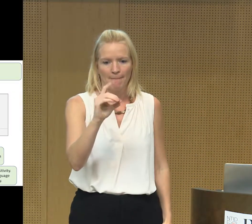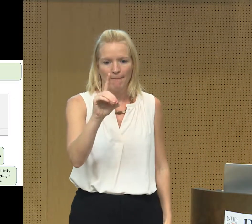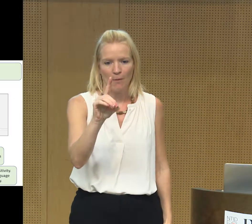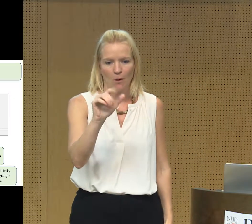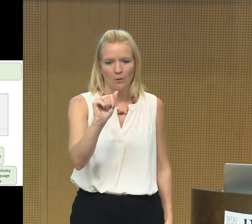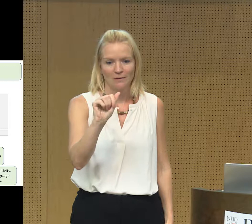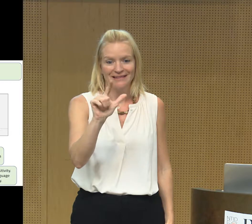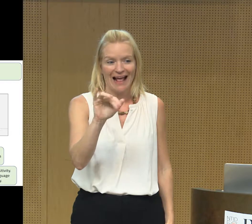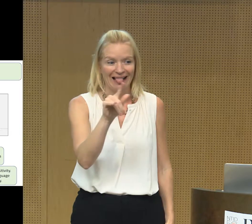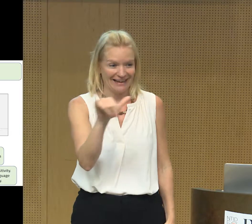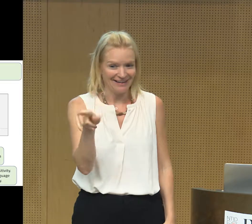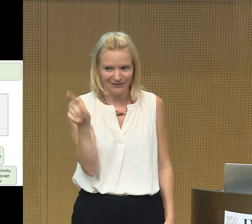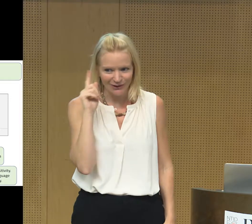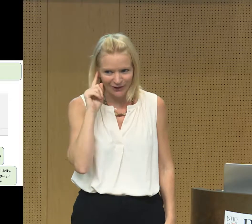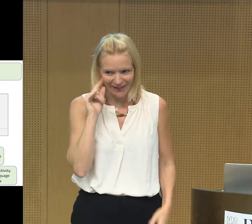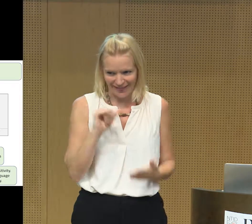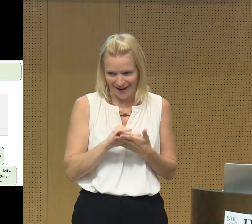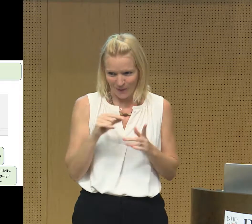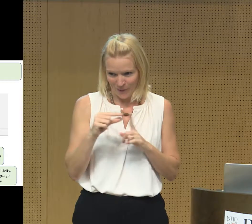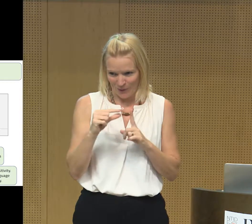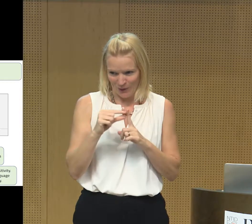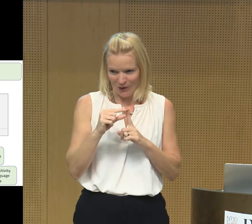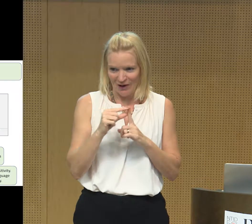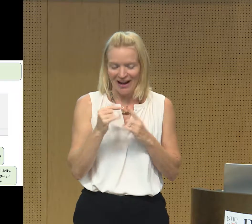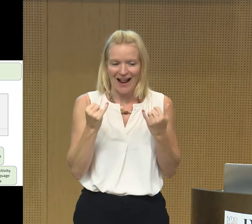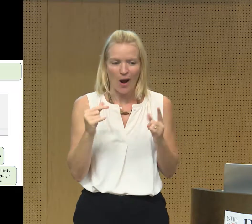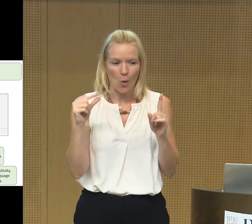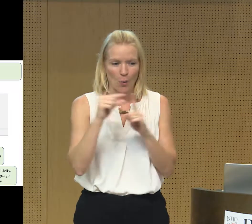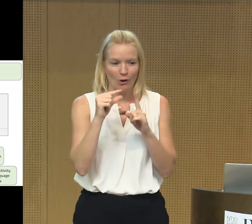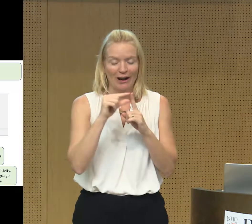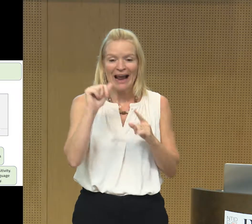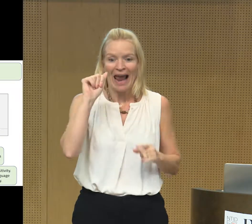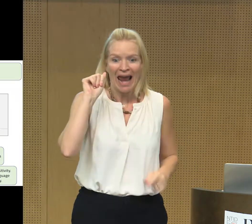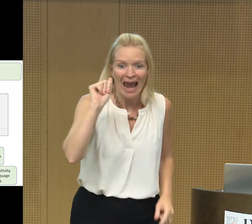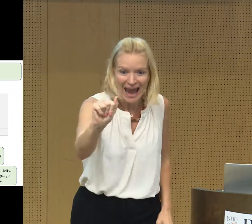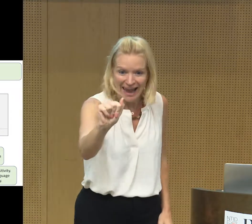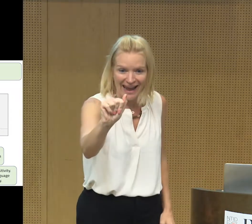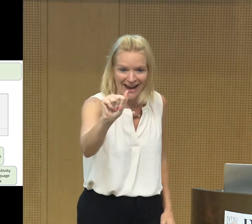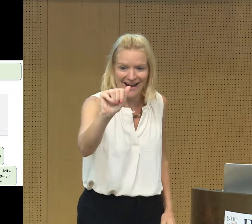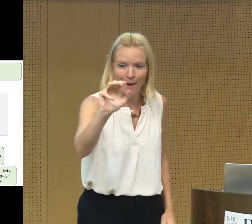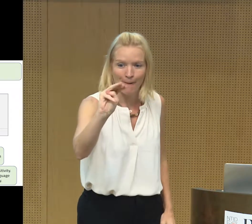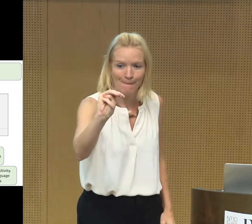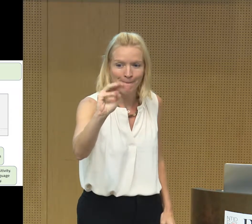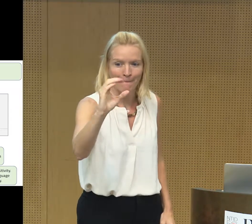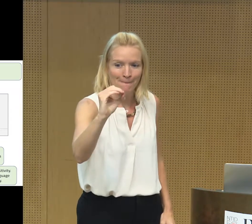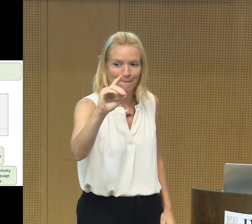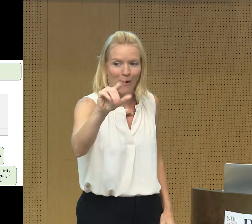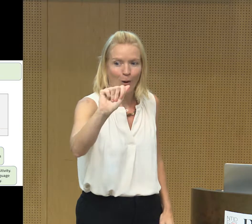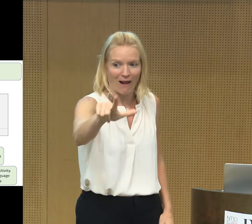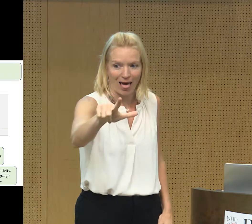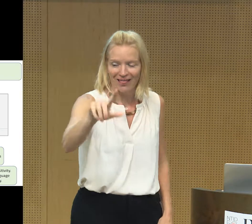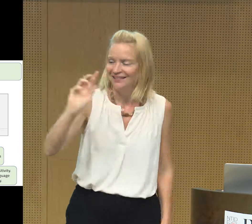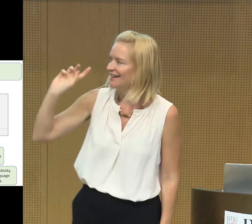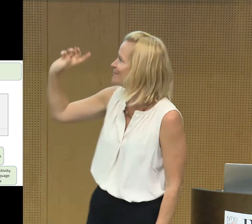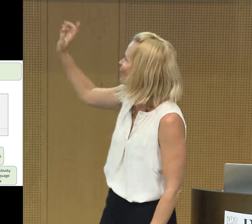A hot word in research right now is modality. Now, when you see up there, I have the word amodal.